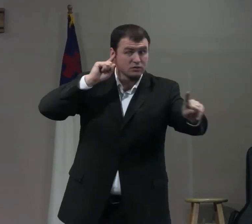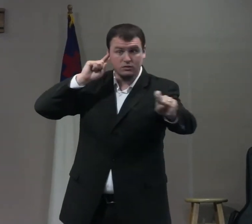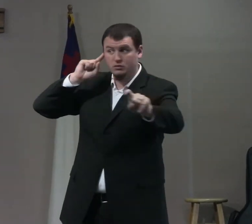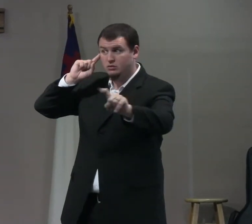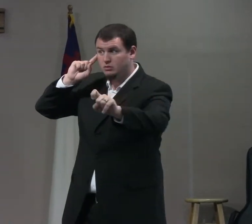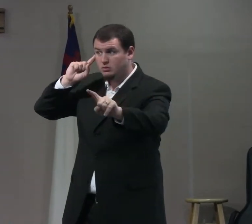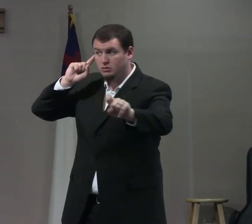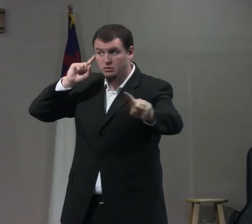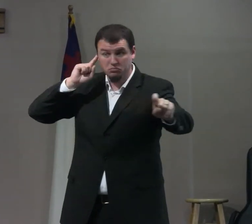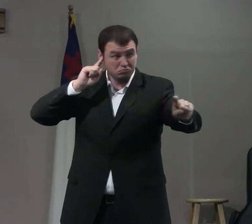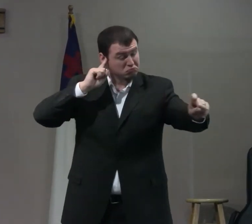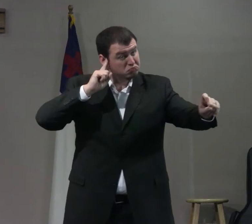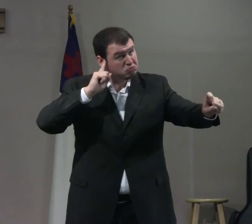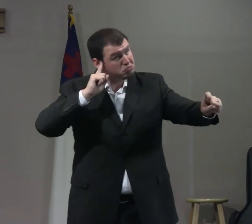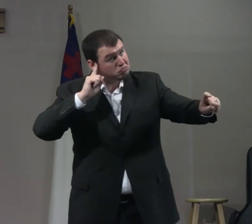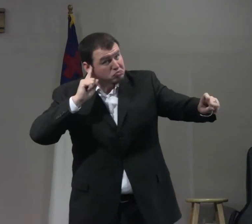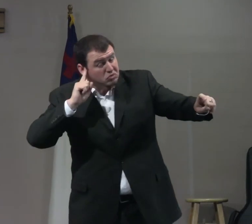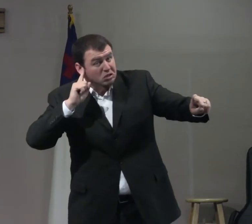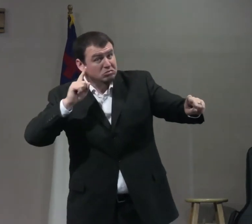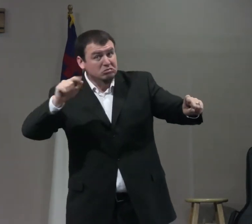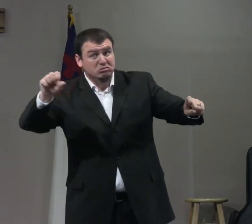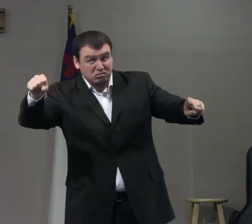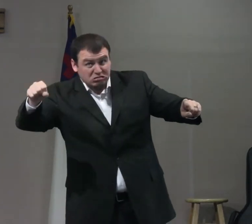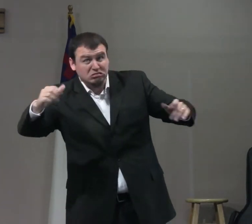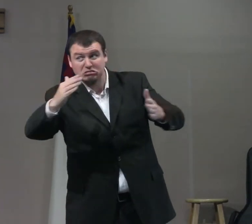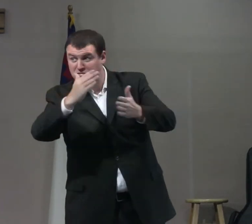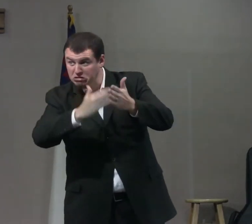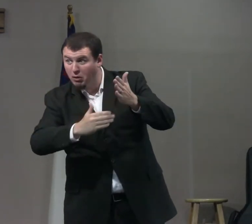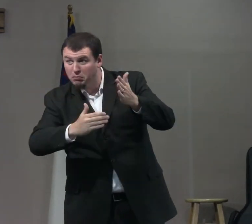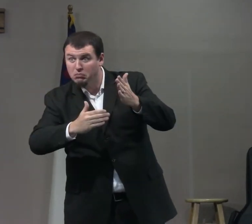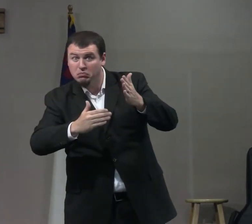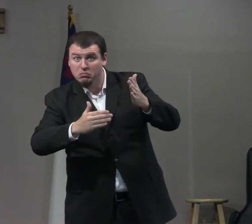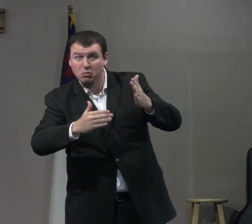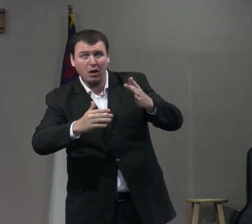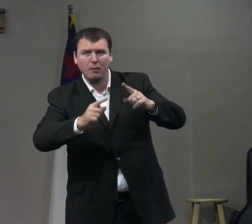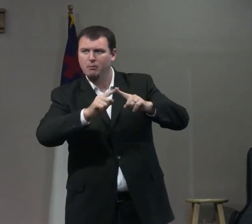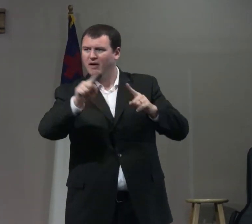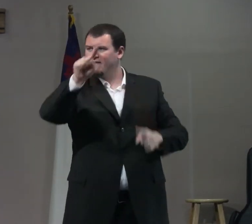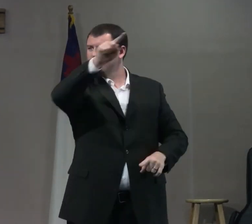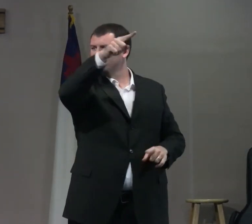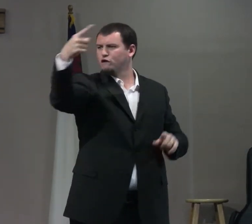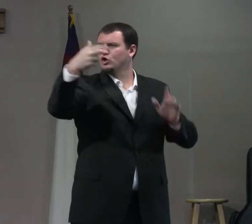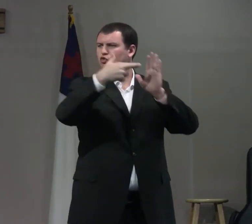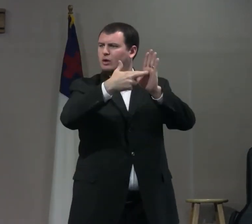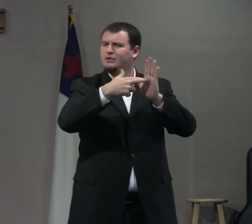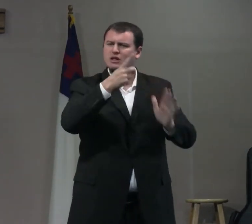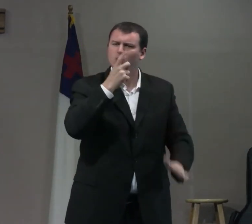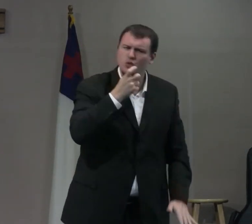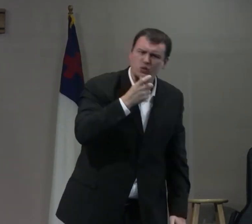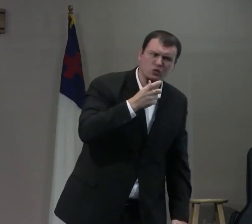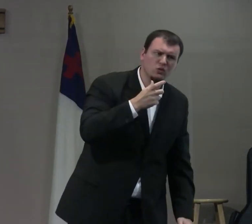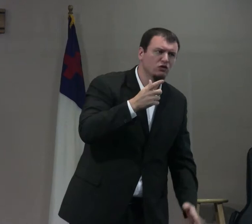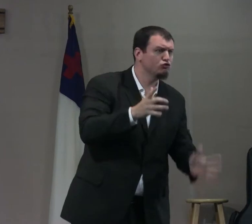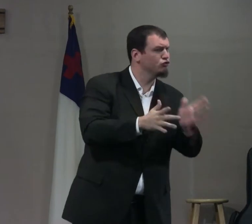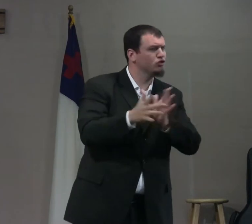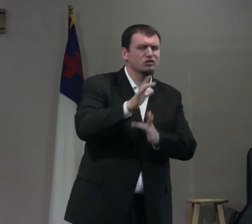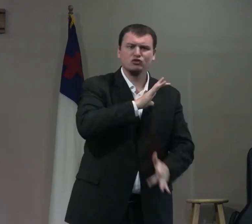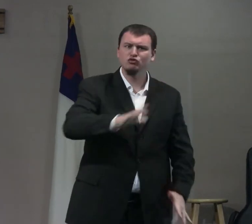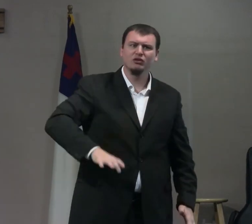Is it representing deaf people only? Well, I mean, it represents deaf, but number